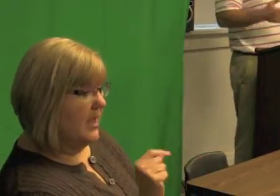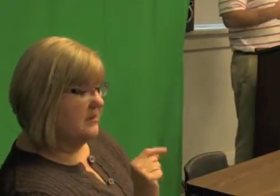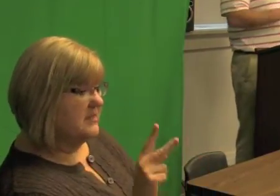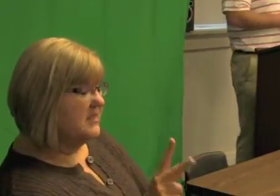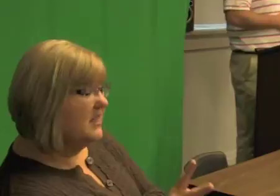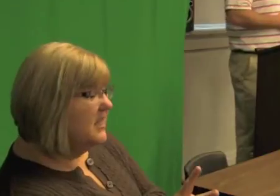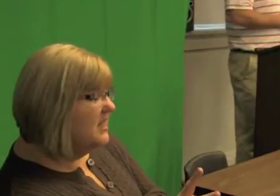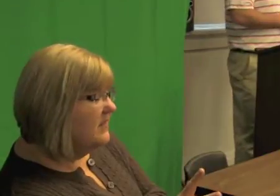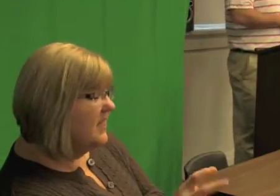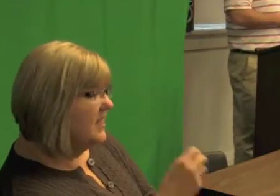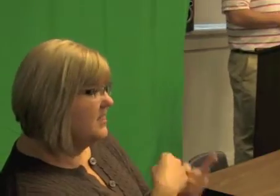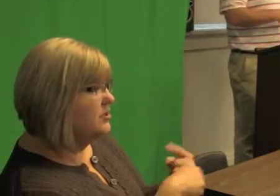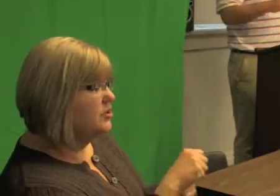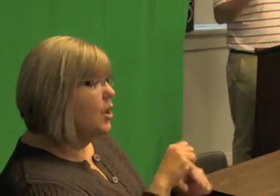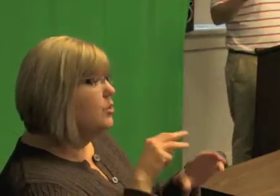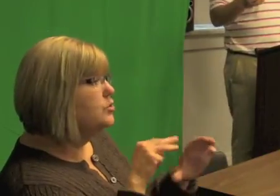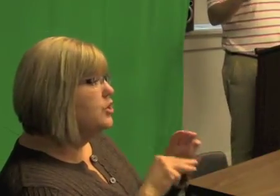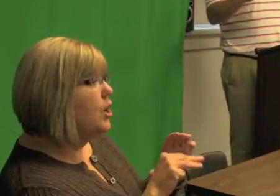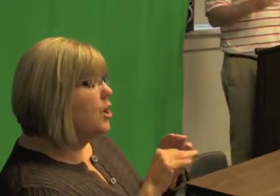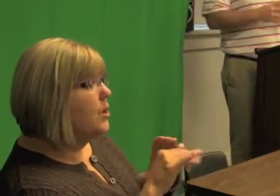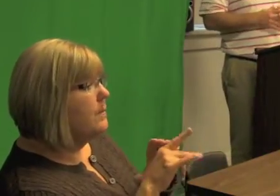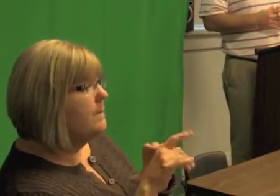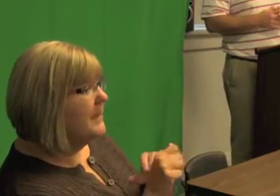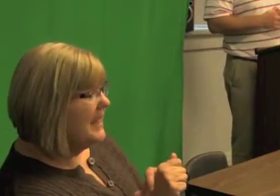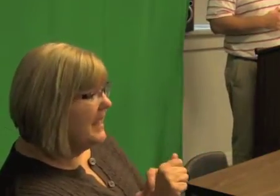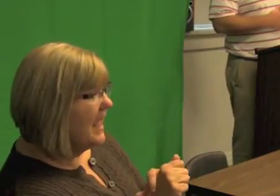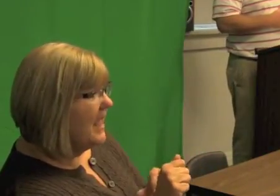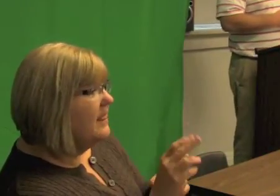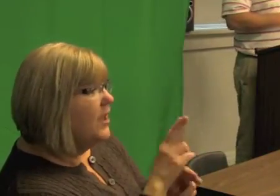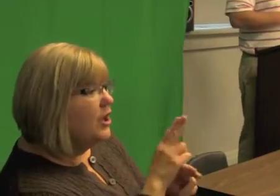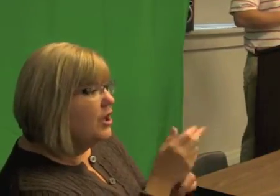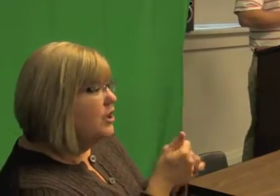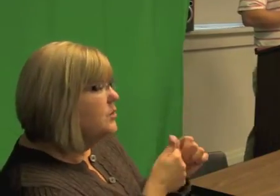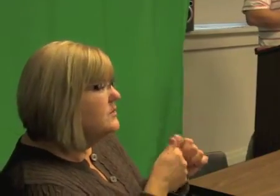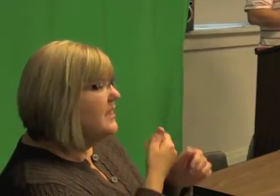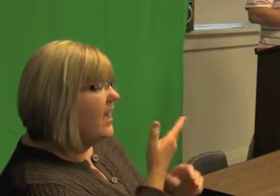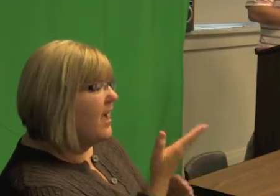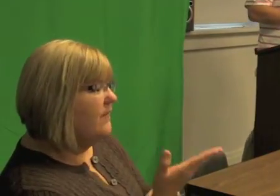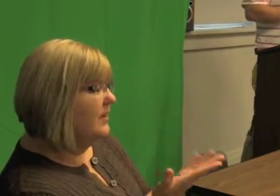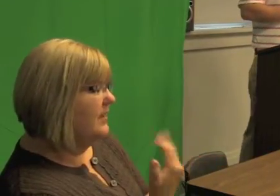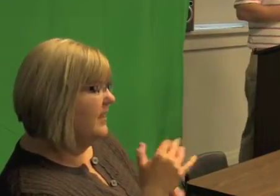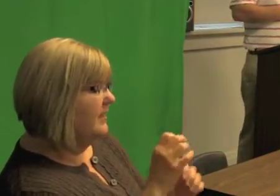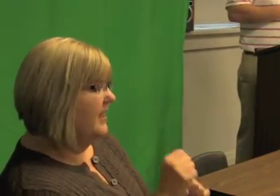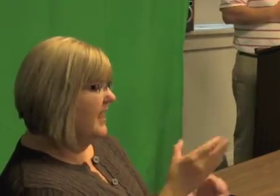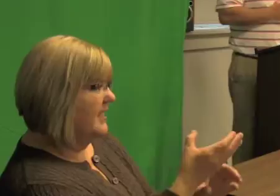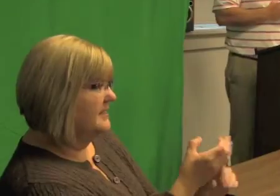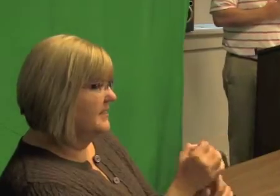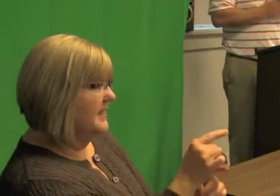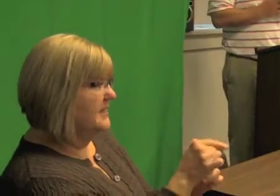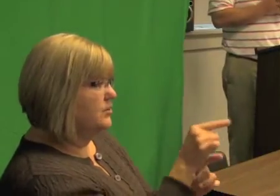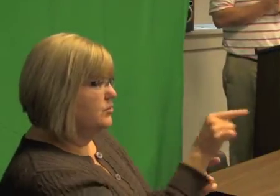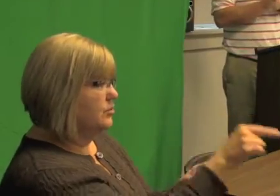commercials, social media, they're going to use all angles they can to get to you.